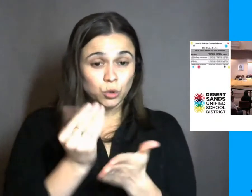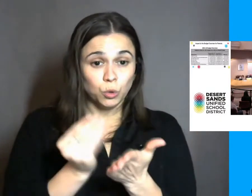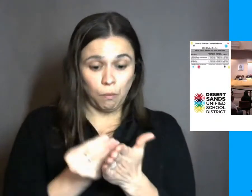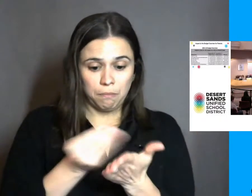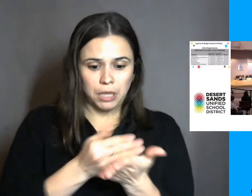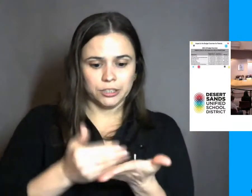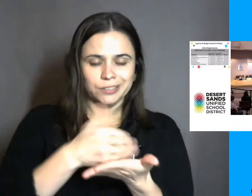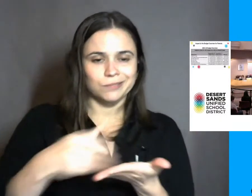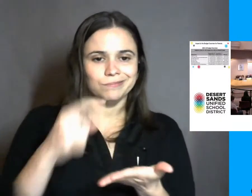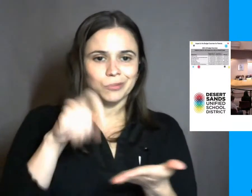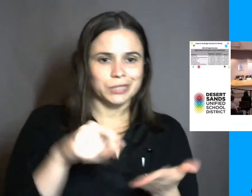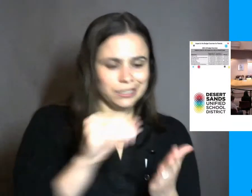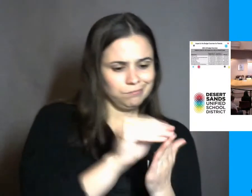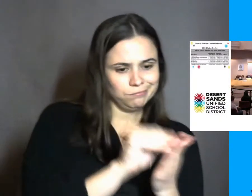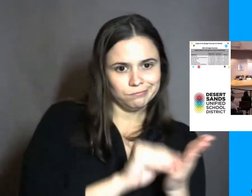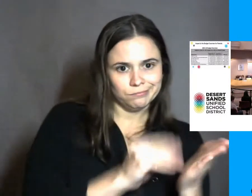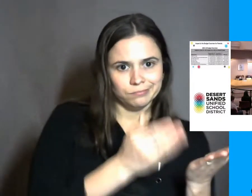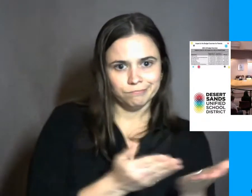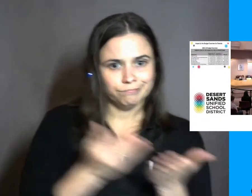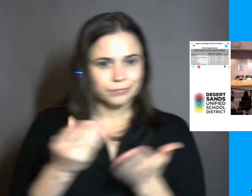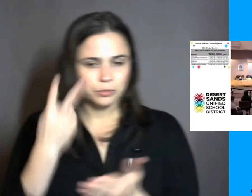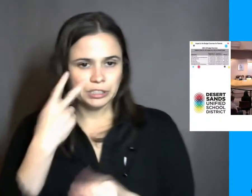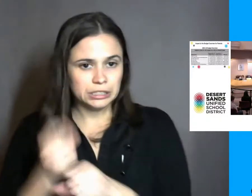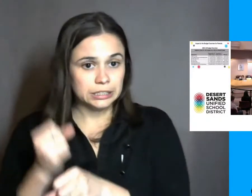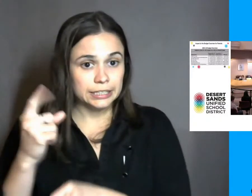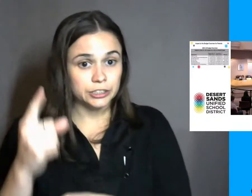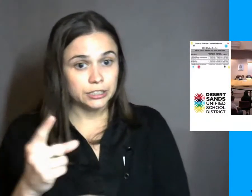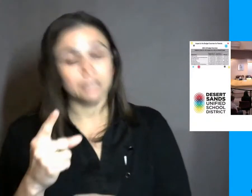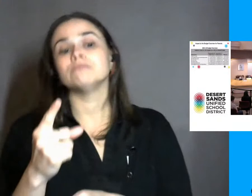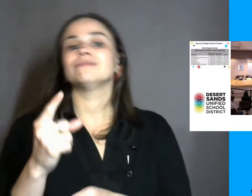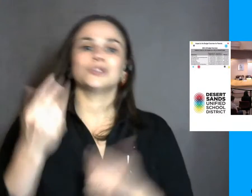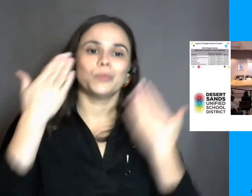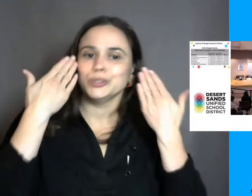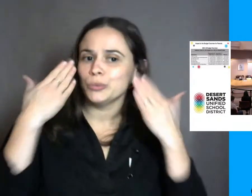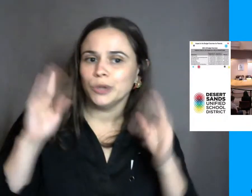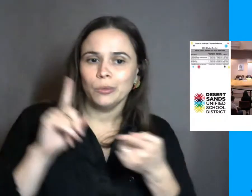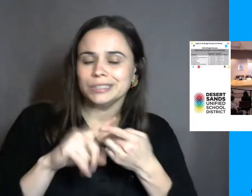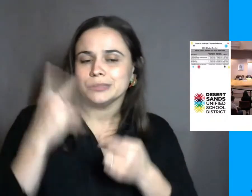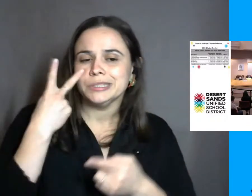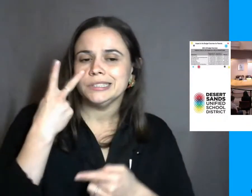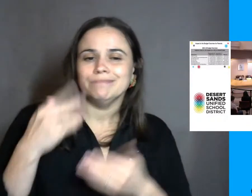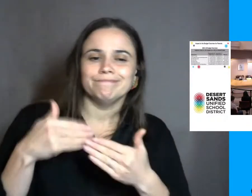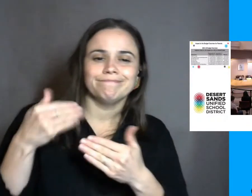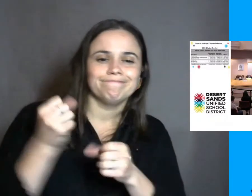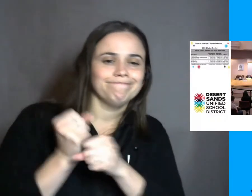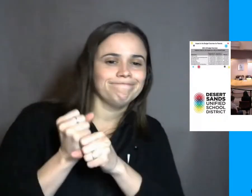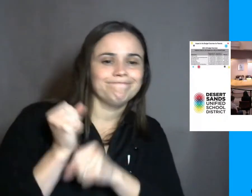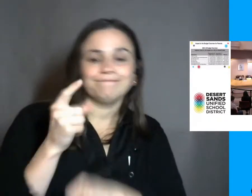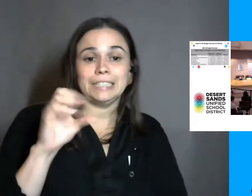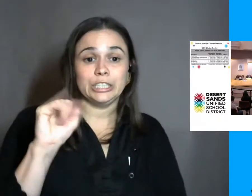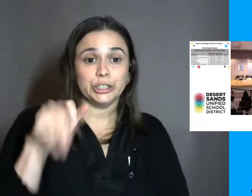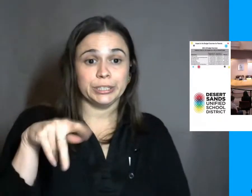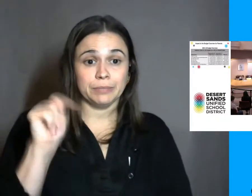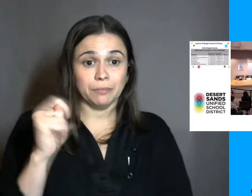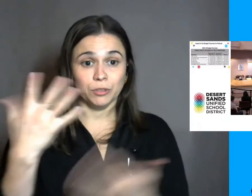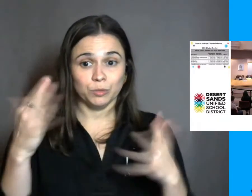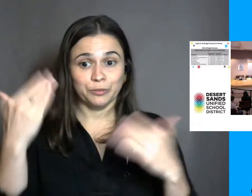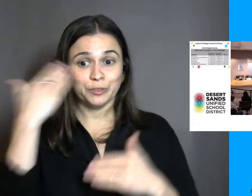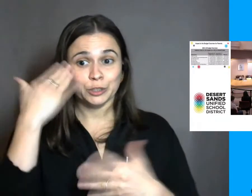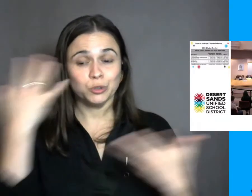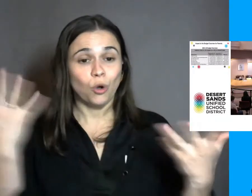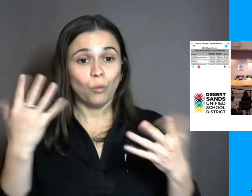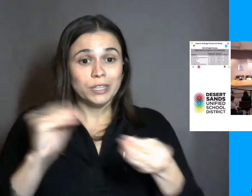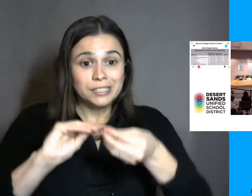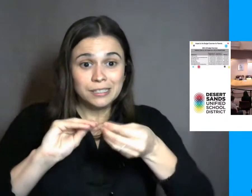is until we complete that, which happens in September. So once we know what those dollar amounts are, we budget that into the budget, which